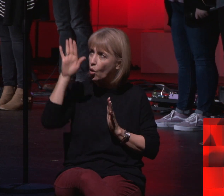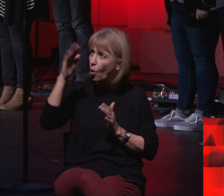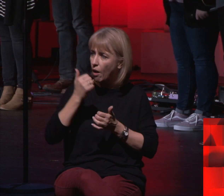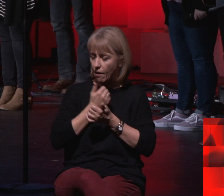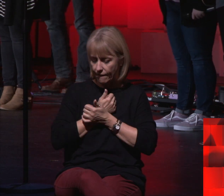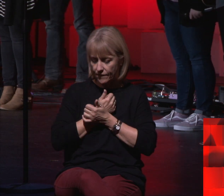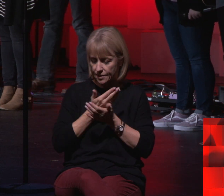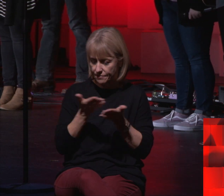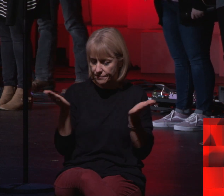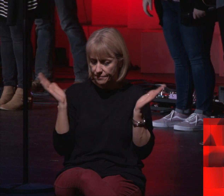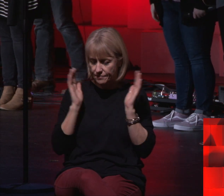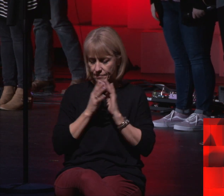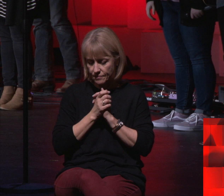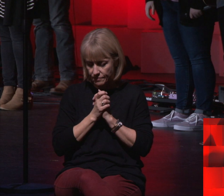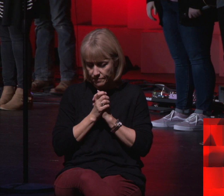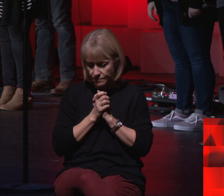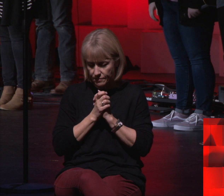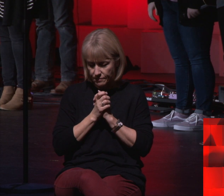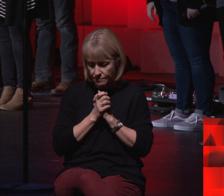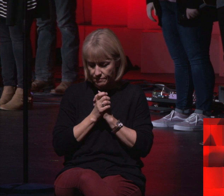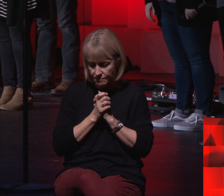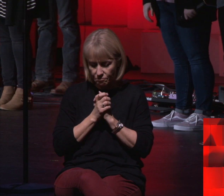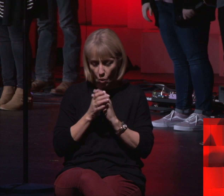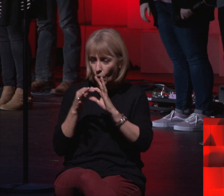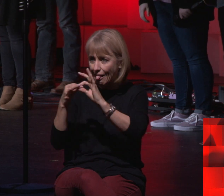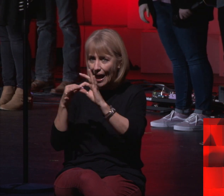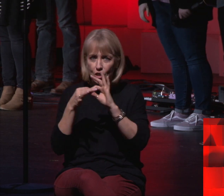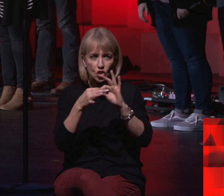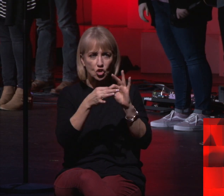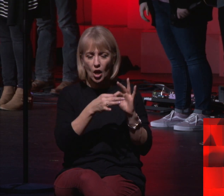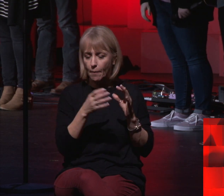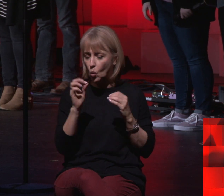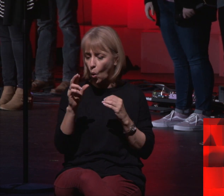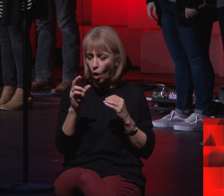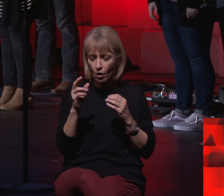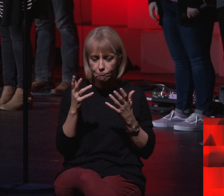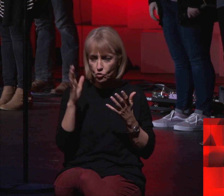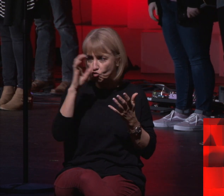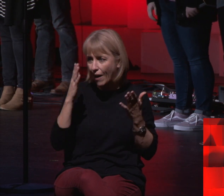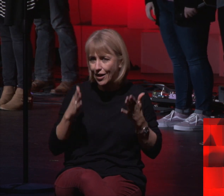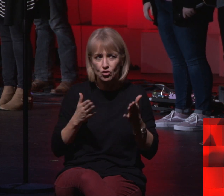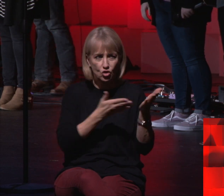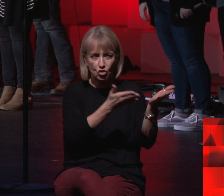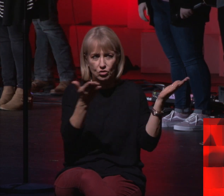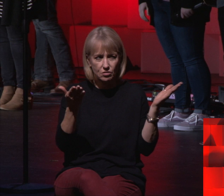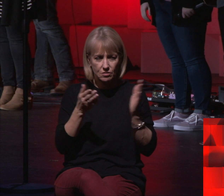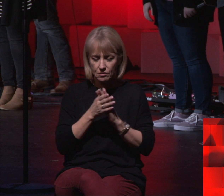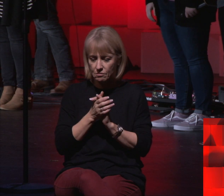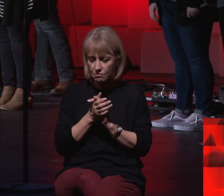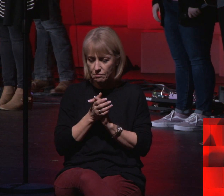in each one of us. And in relationships, and Father, with strangers that we meet as we're going down the road or in